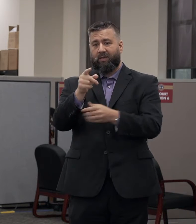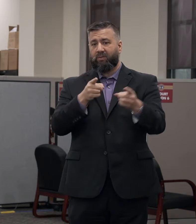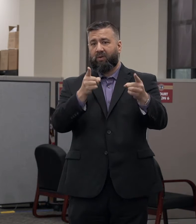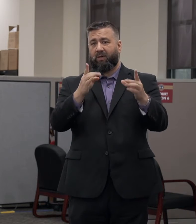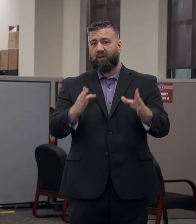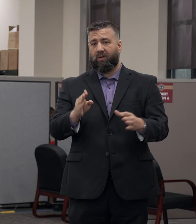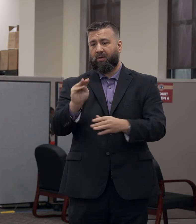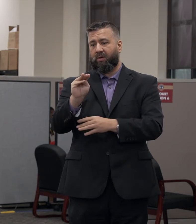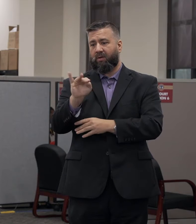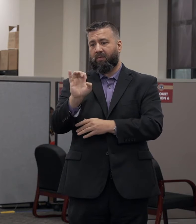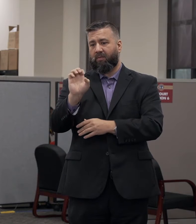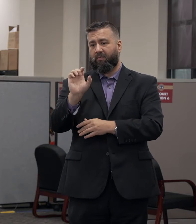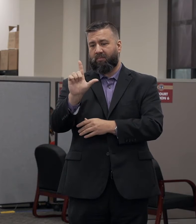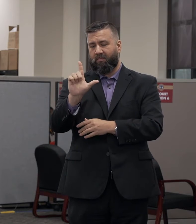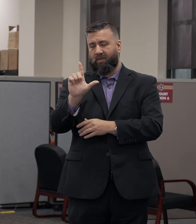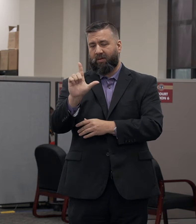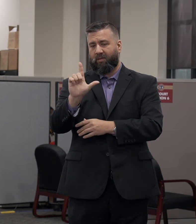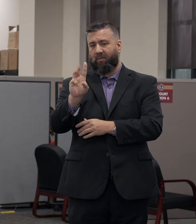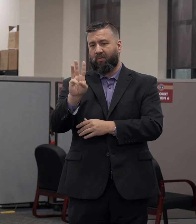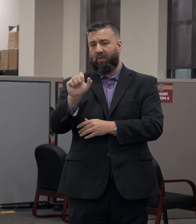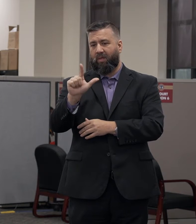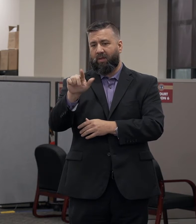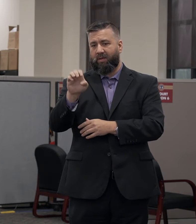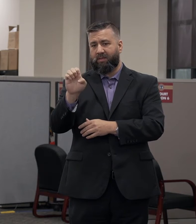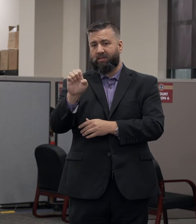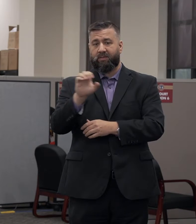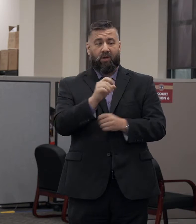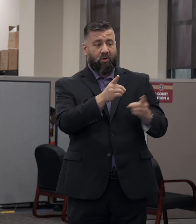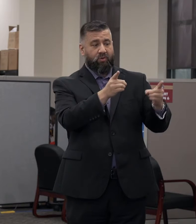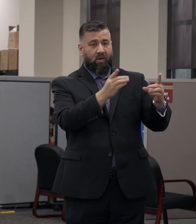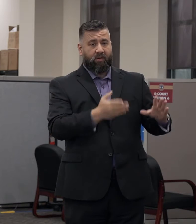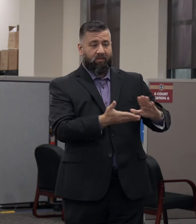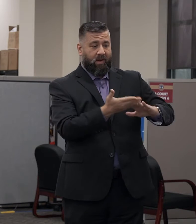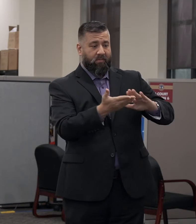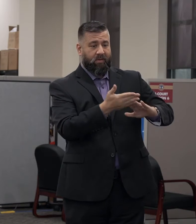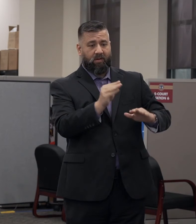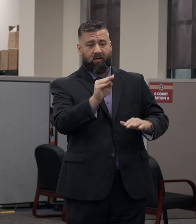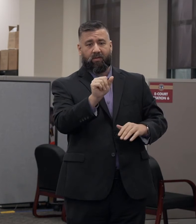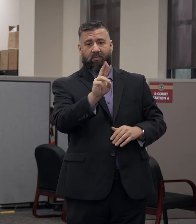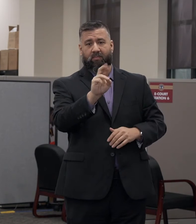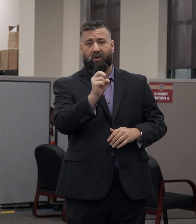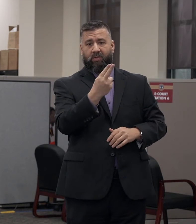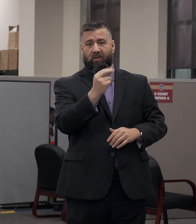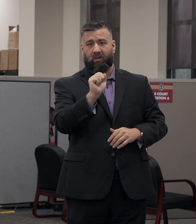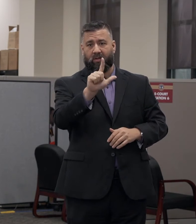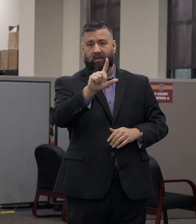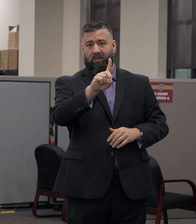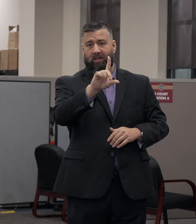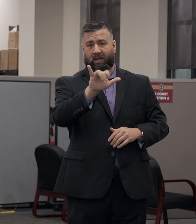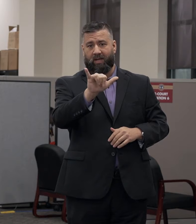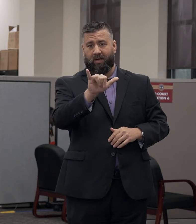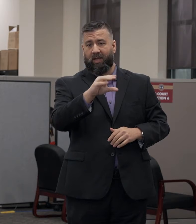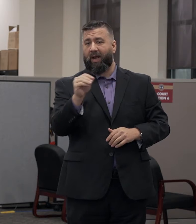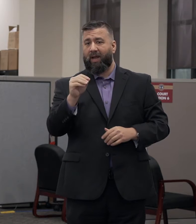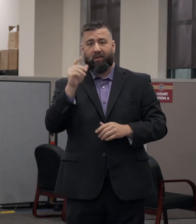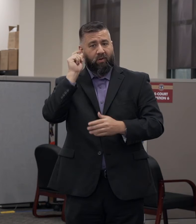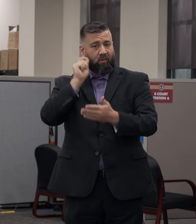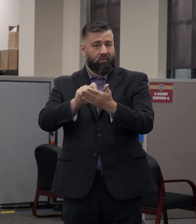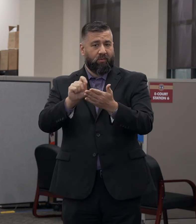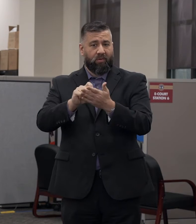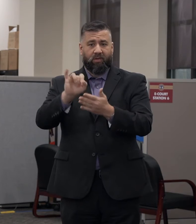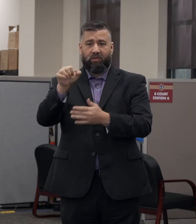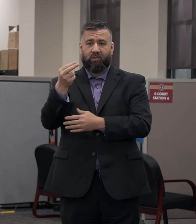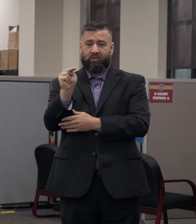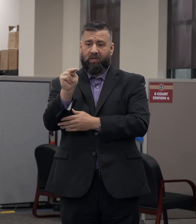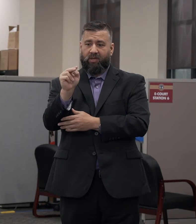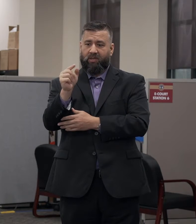of operations, Marshall Day, and our circuit clerk, Joan Gilmer, and many, many others. I also want